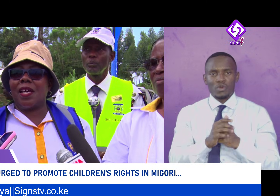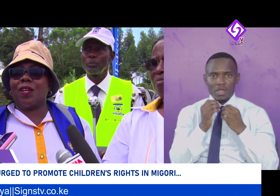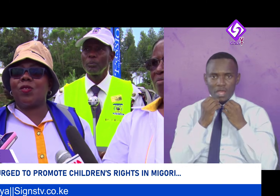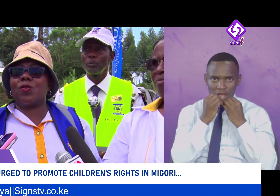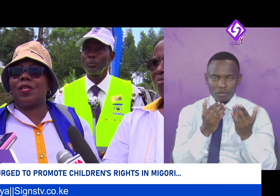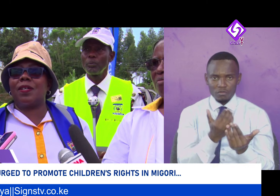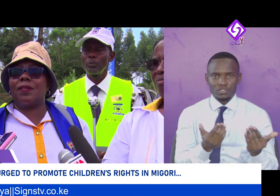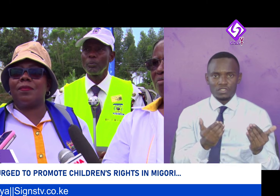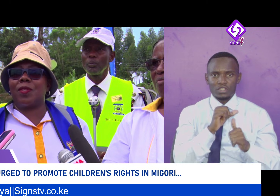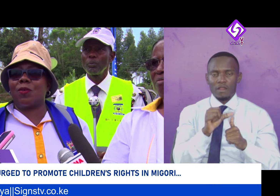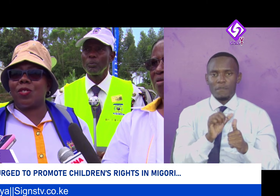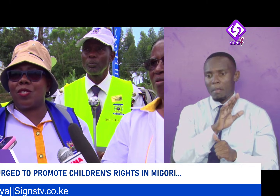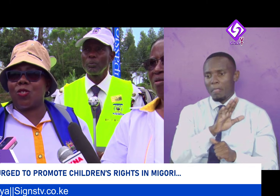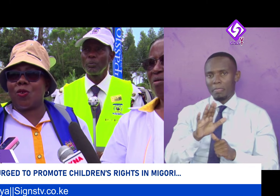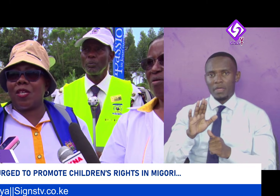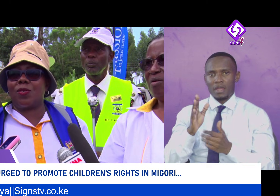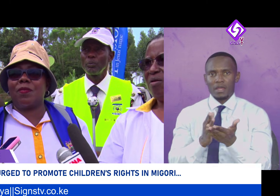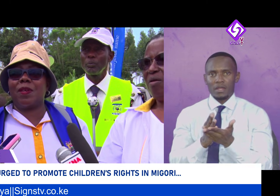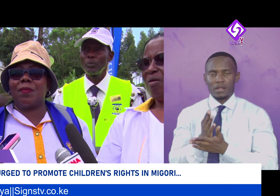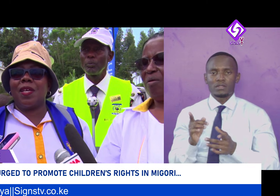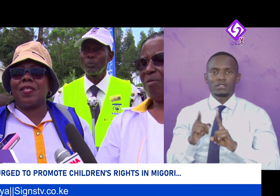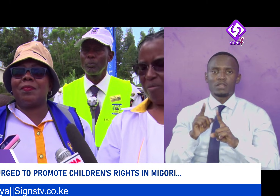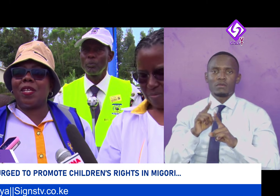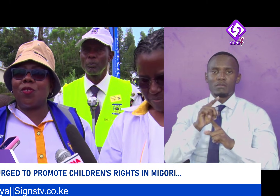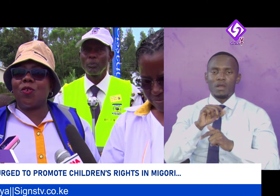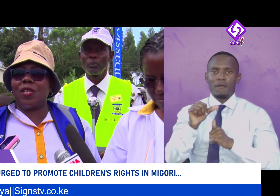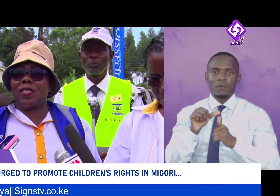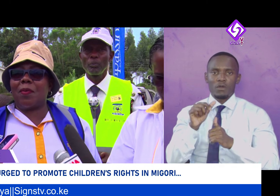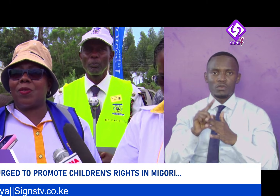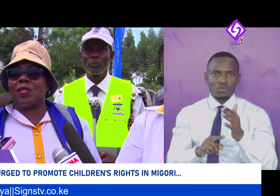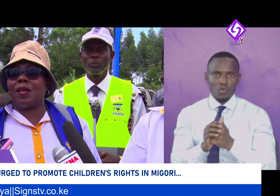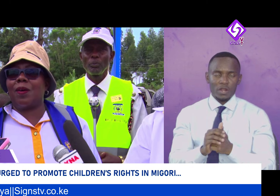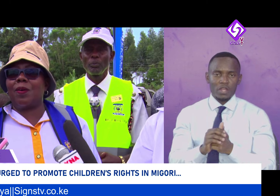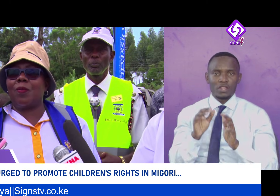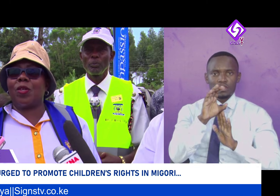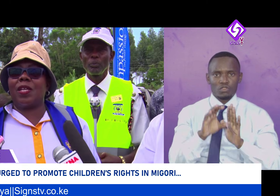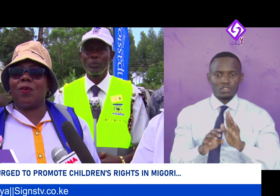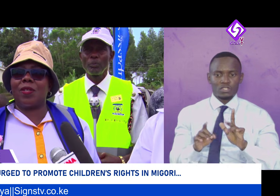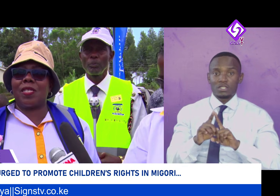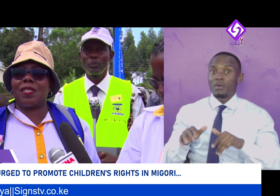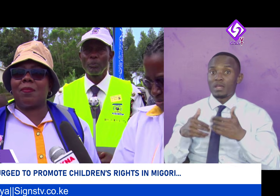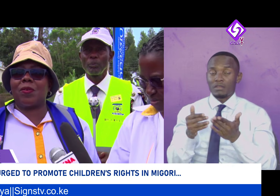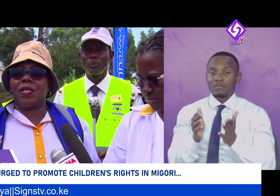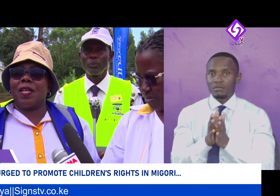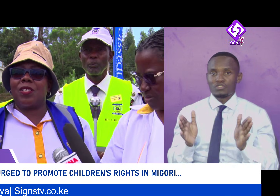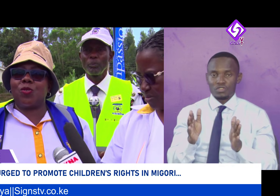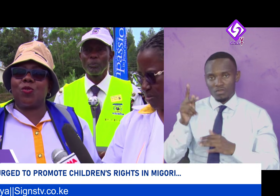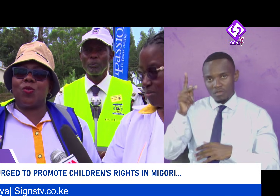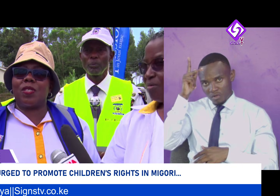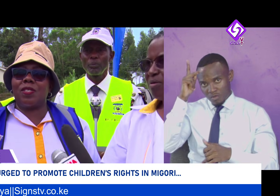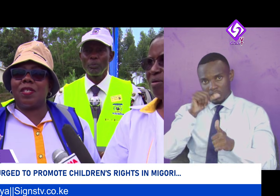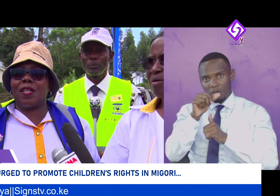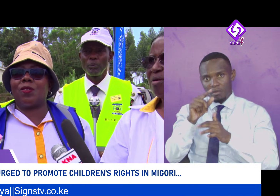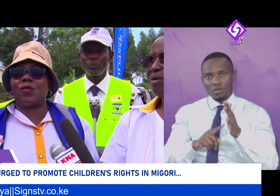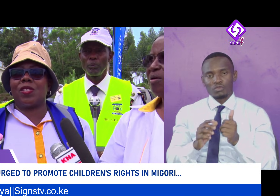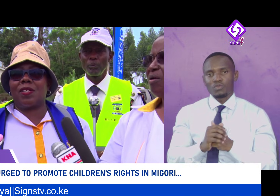rights and also the Constitution, and to give them some general knowledge about what the law says about issues to do